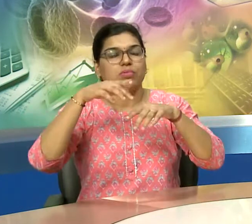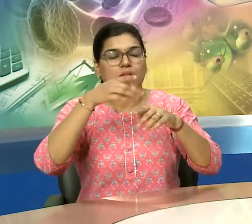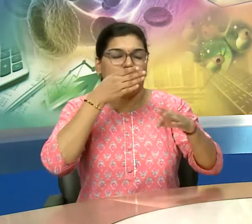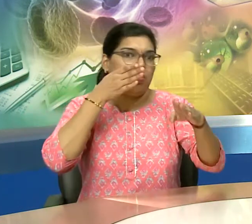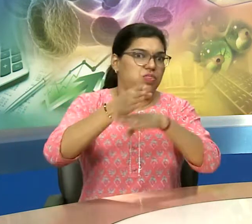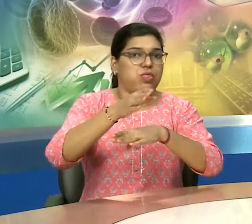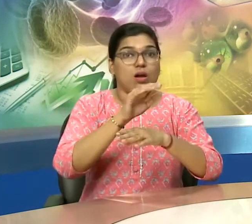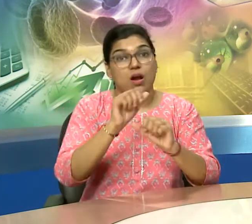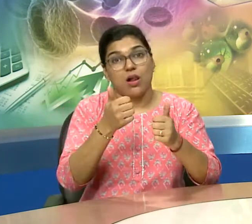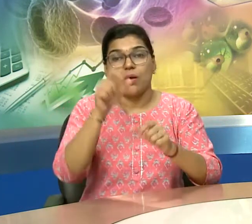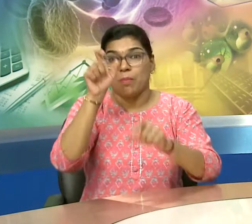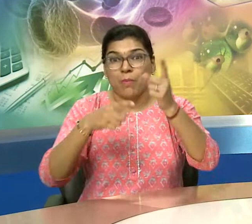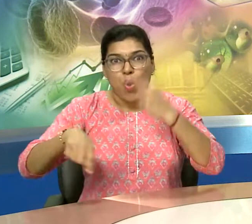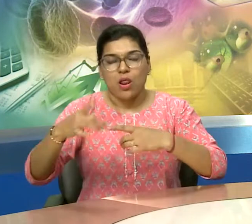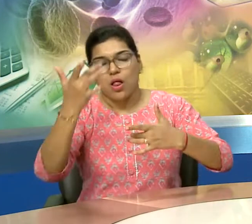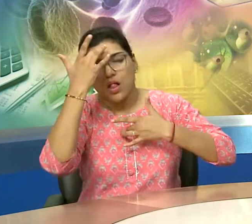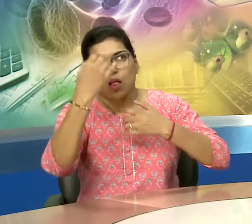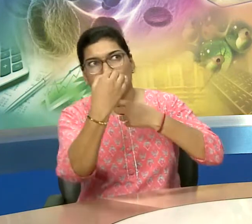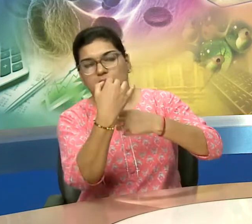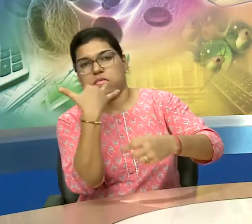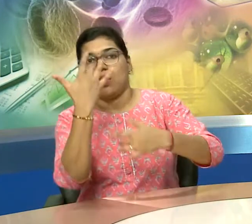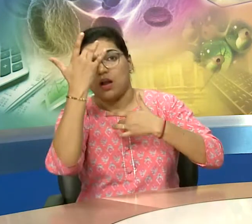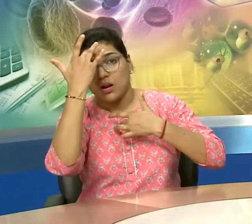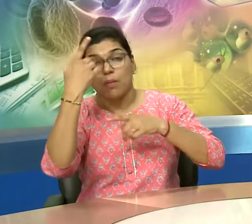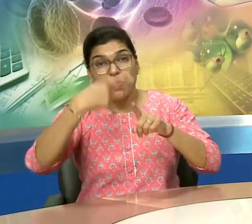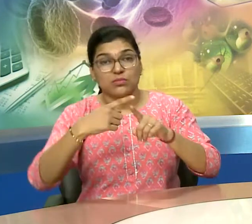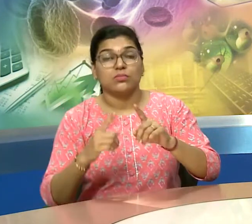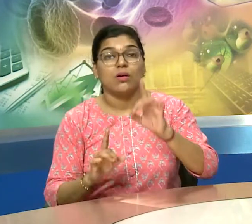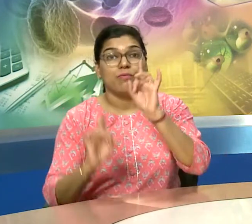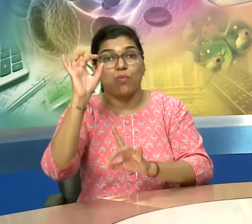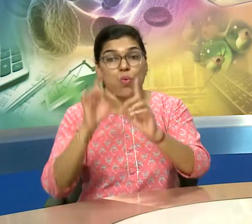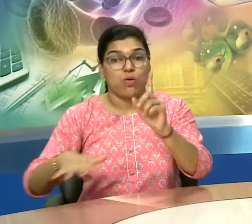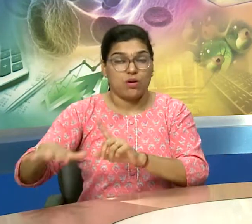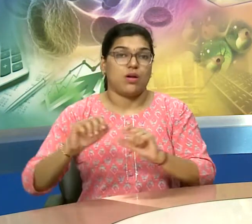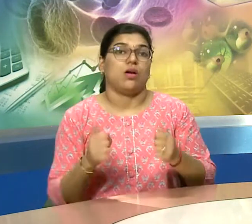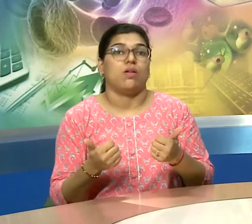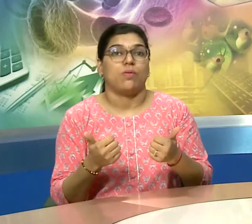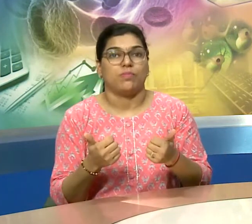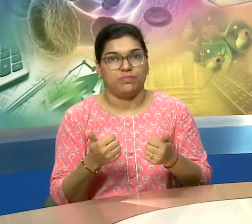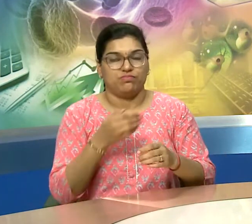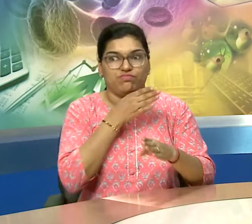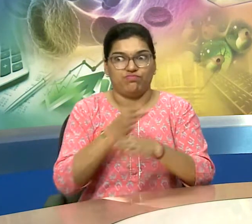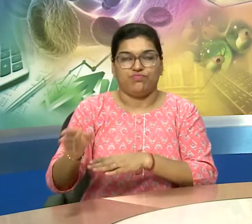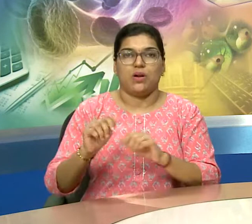air, which adversely affects human health and also the health of